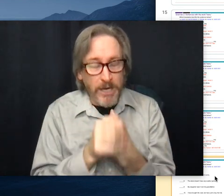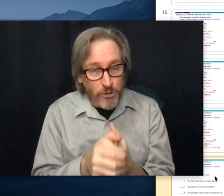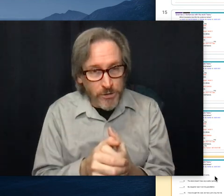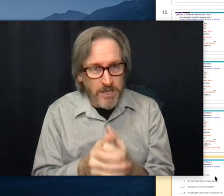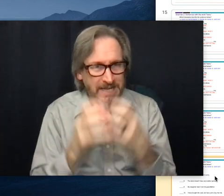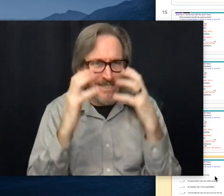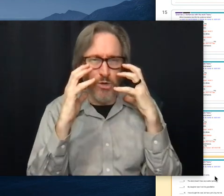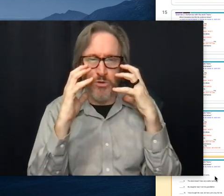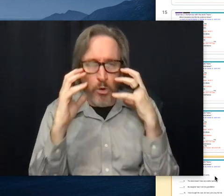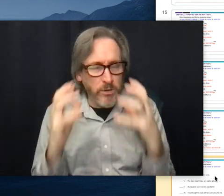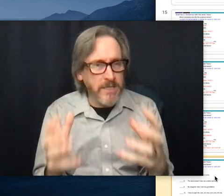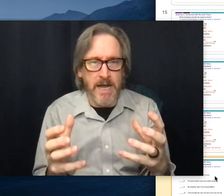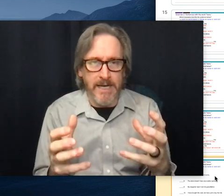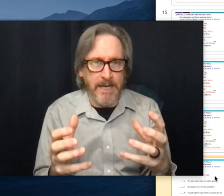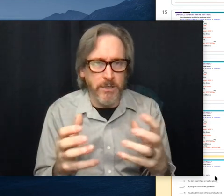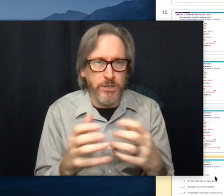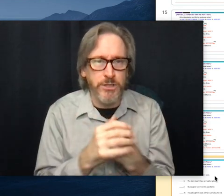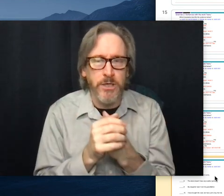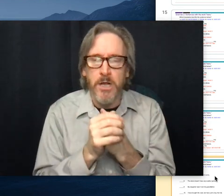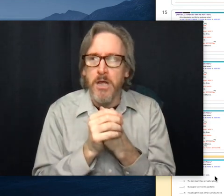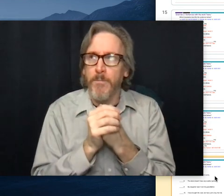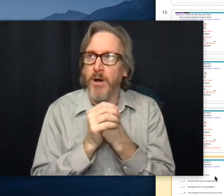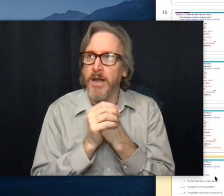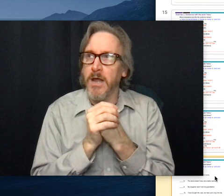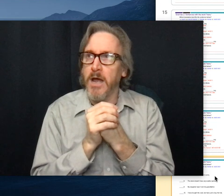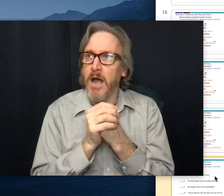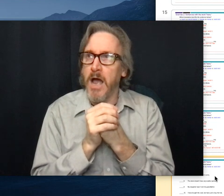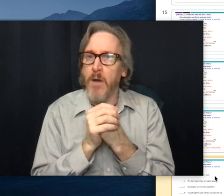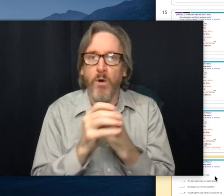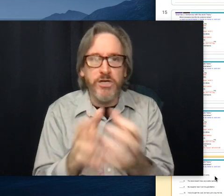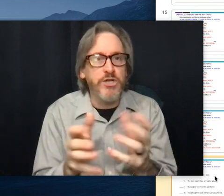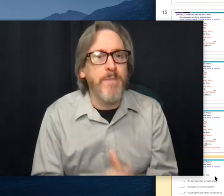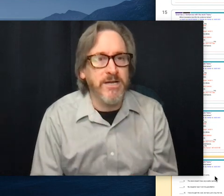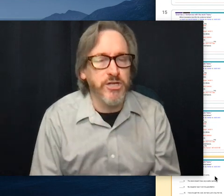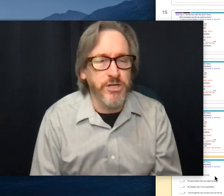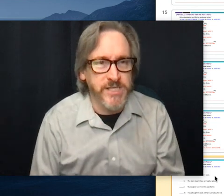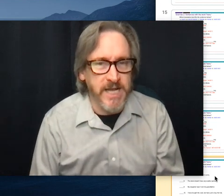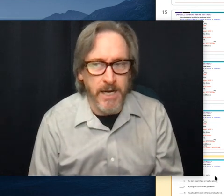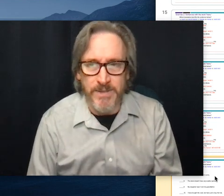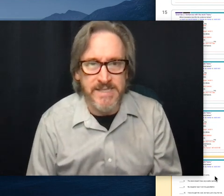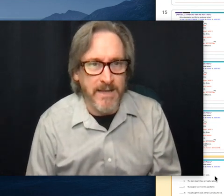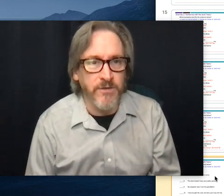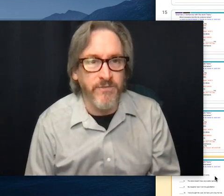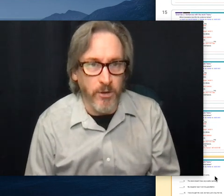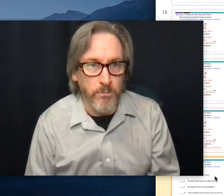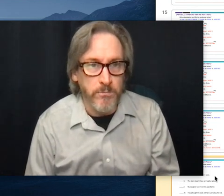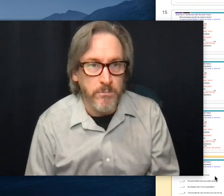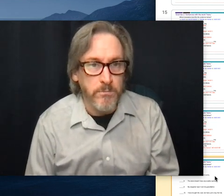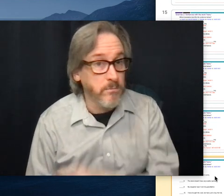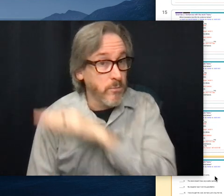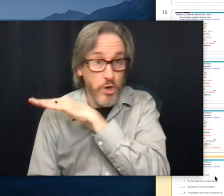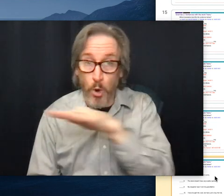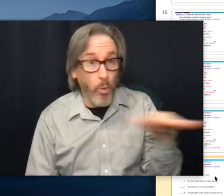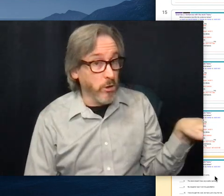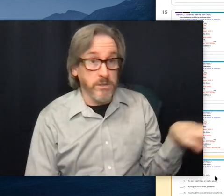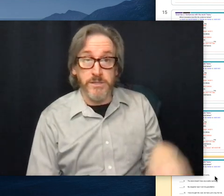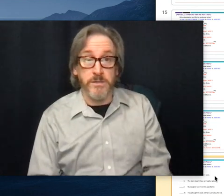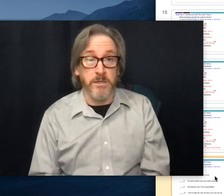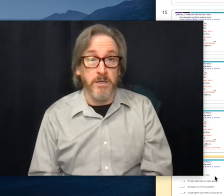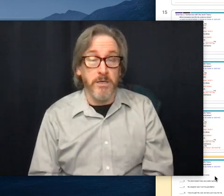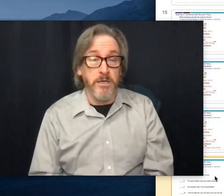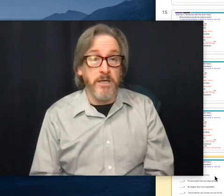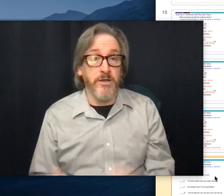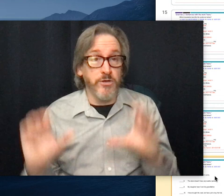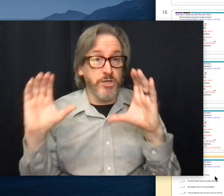It's weird. It's so totally not English, but I want you to imagine you're setting up a silent film. No